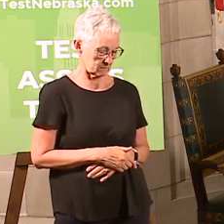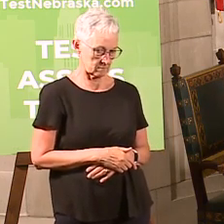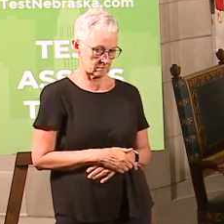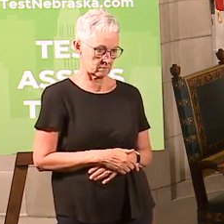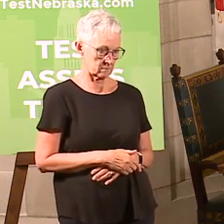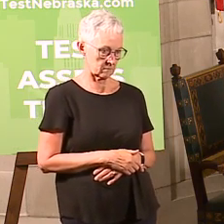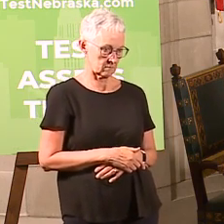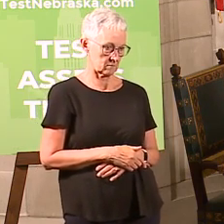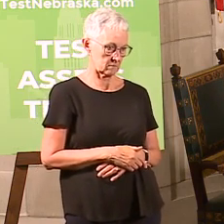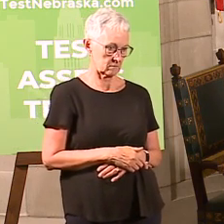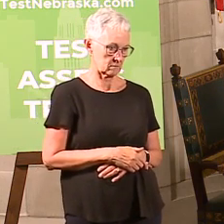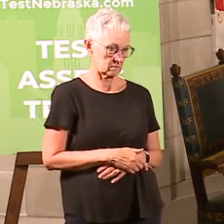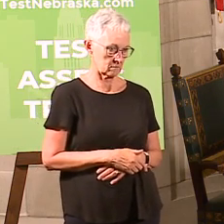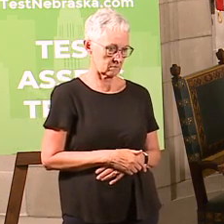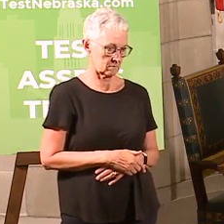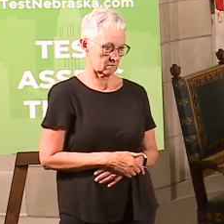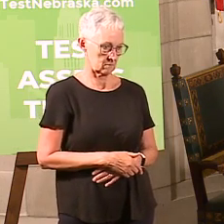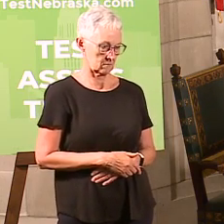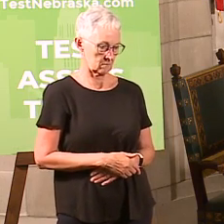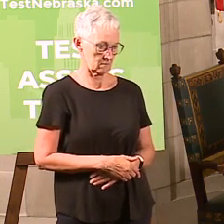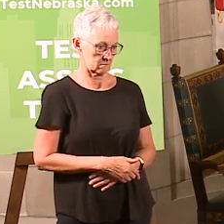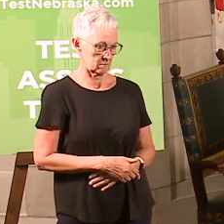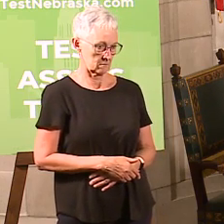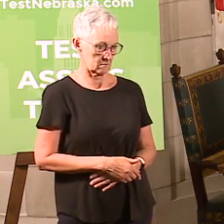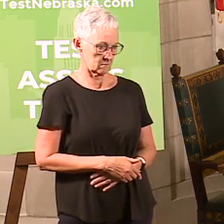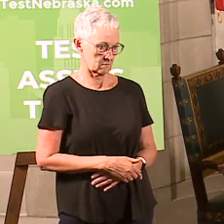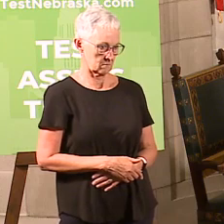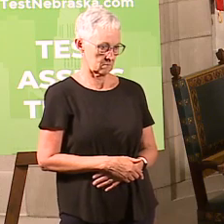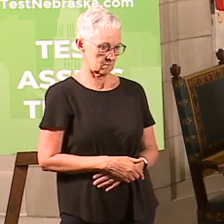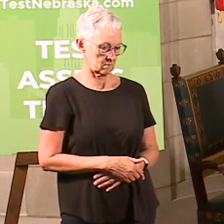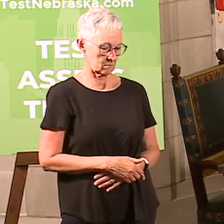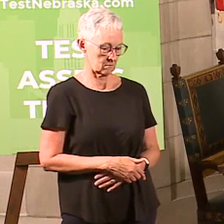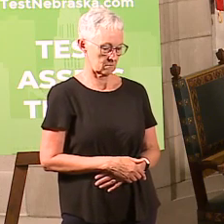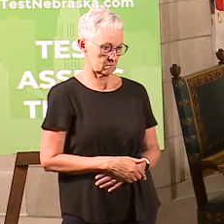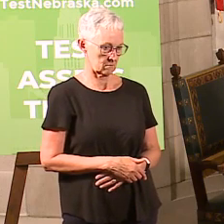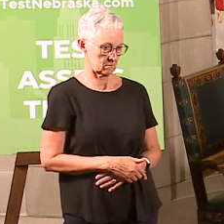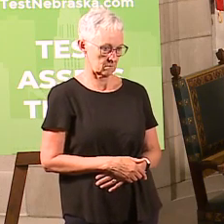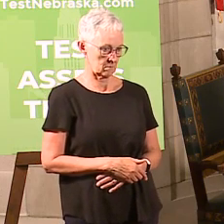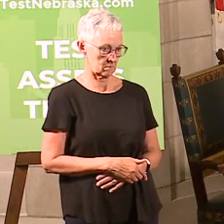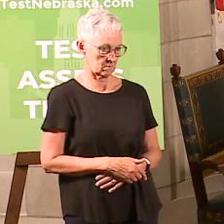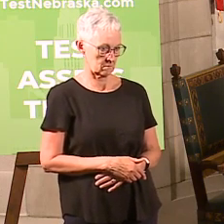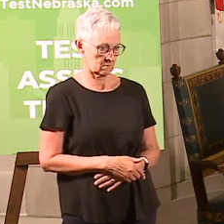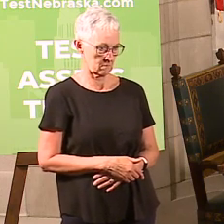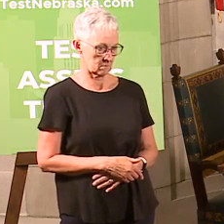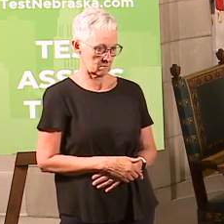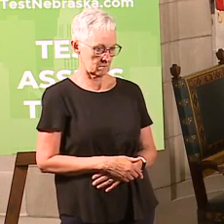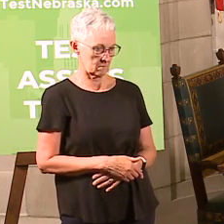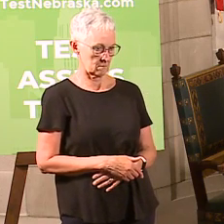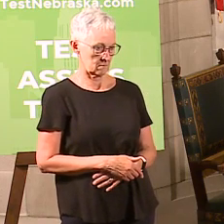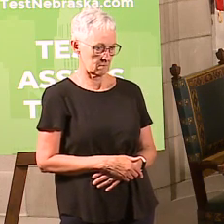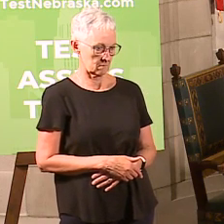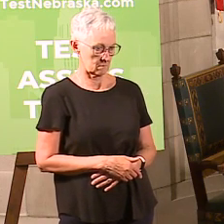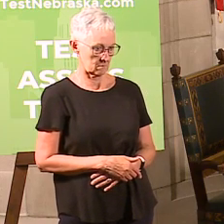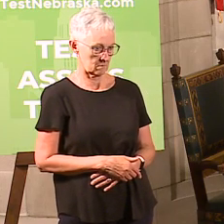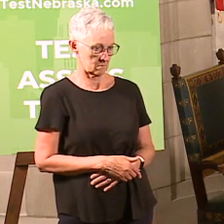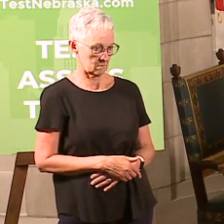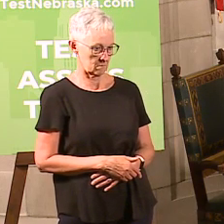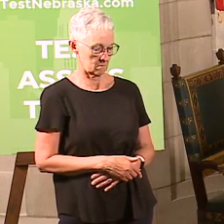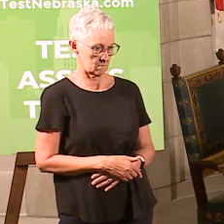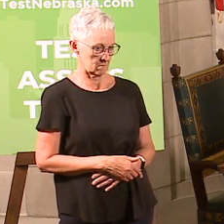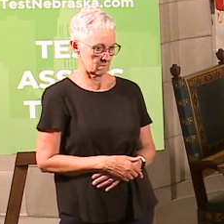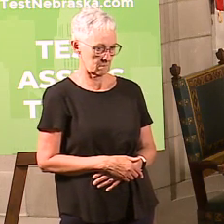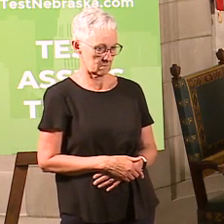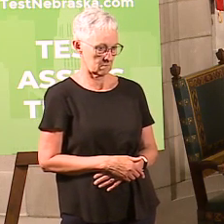Douglas County is saying that they're willing to provide $25 million of their CARES Act money